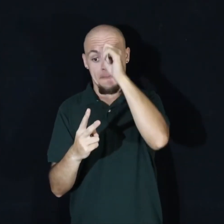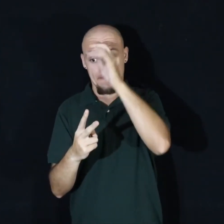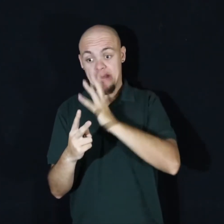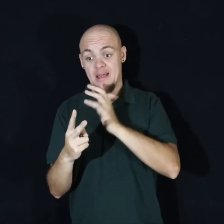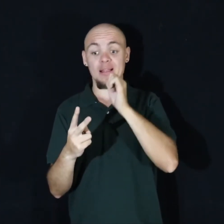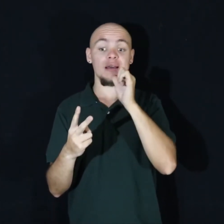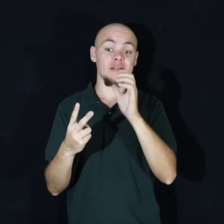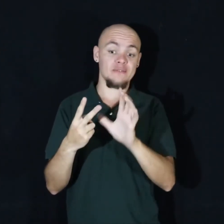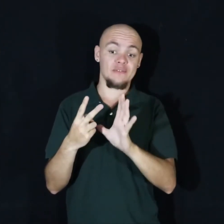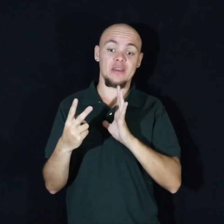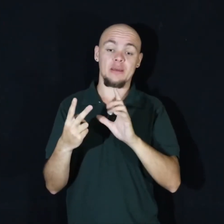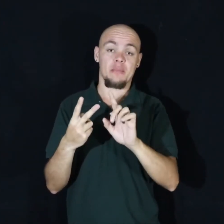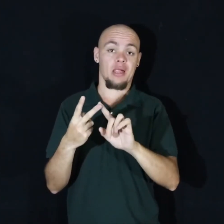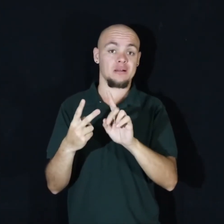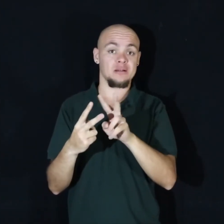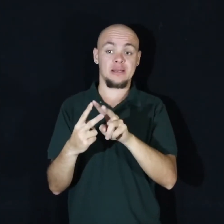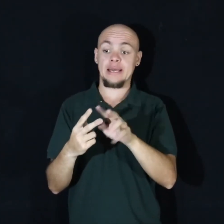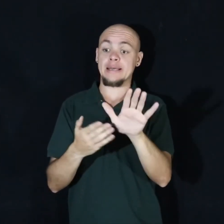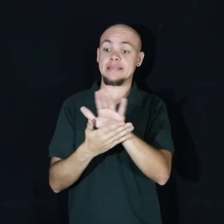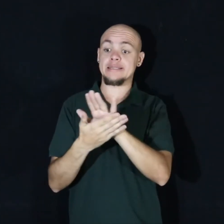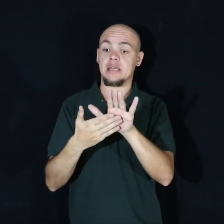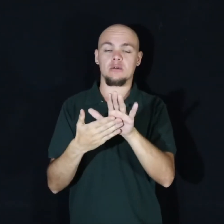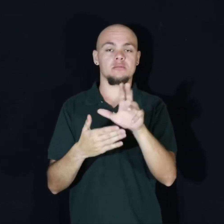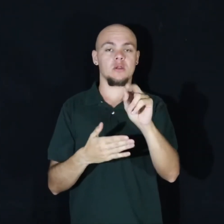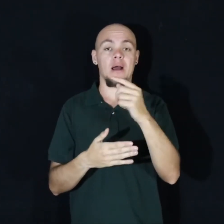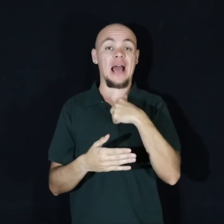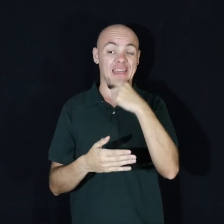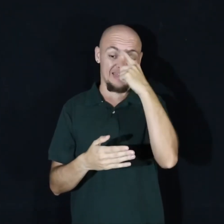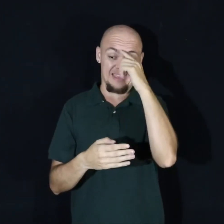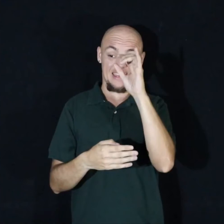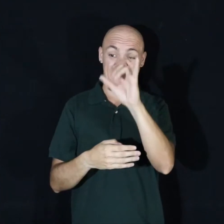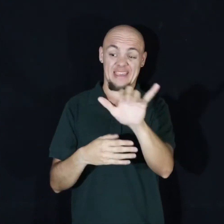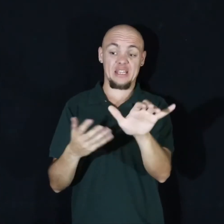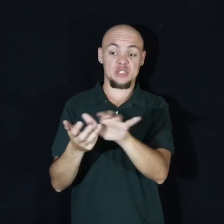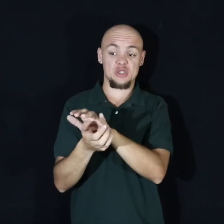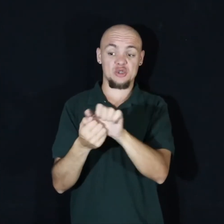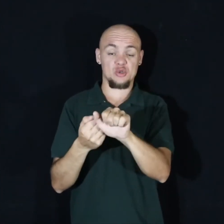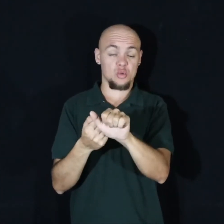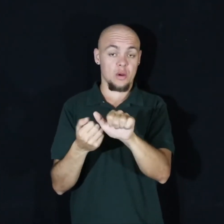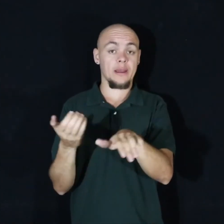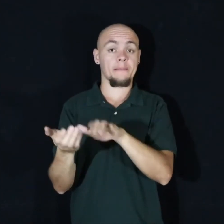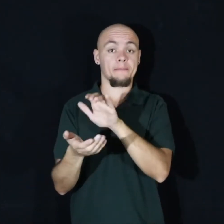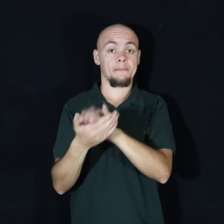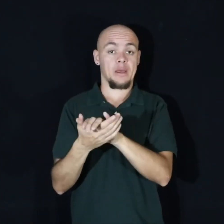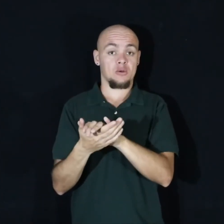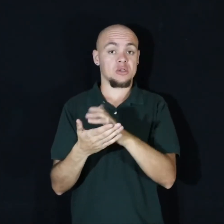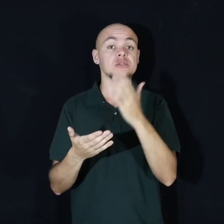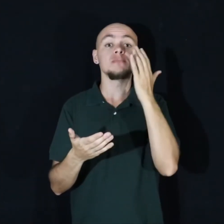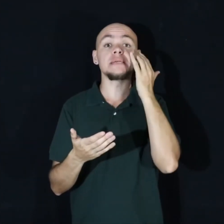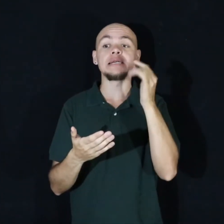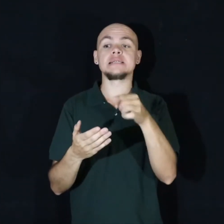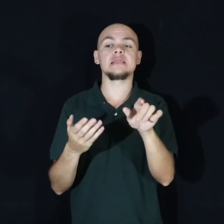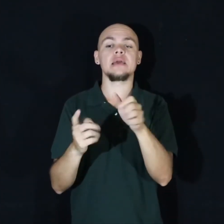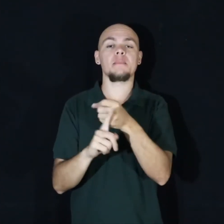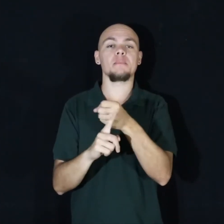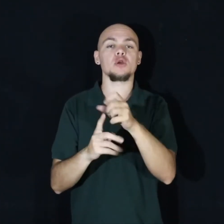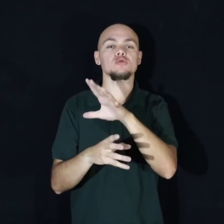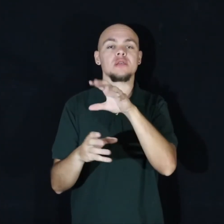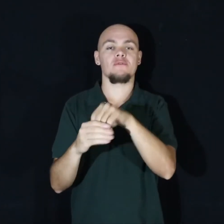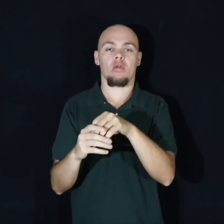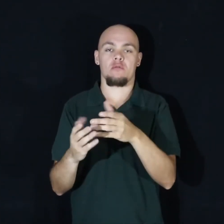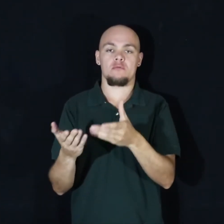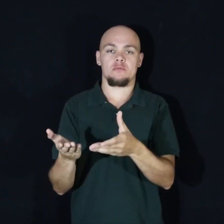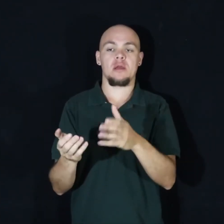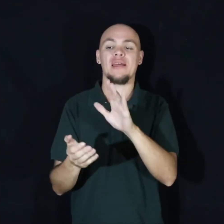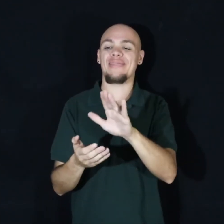and female, are making marriage sacred? I say they are destroying their marriage vows. I say they are ruining